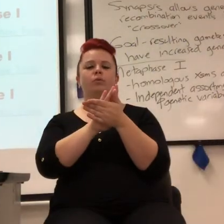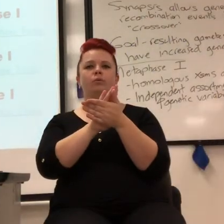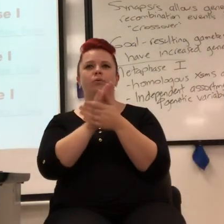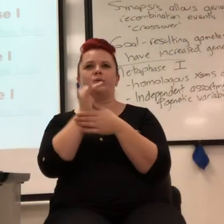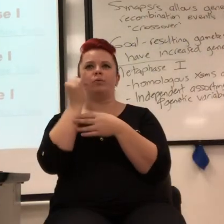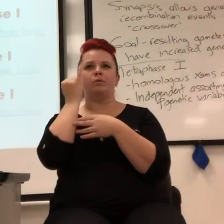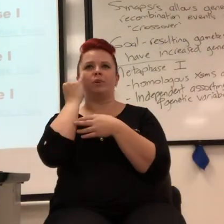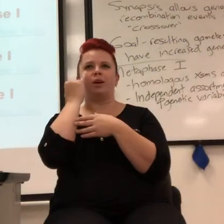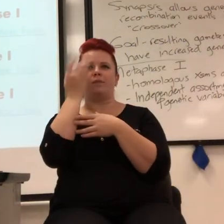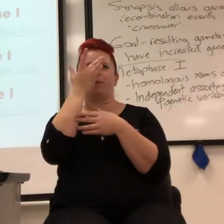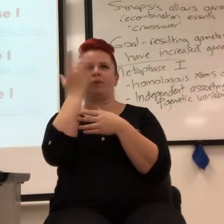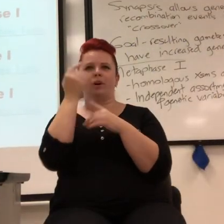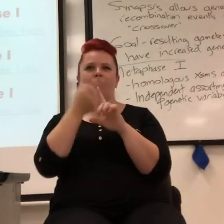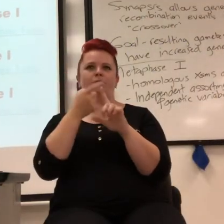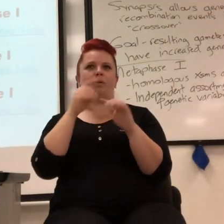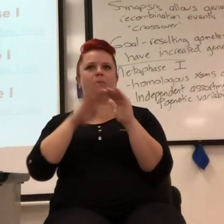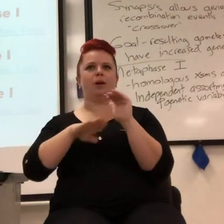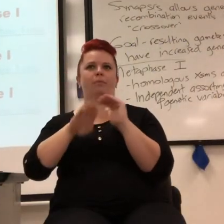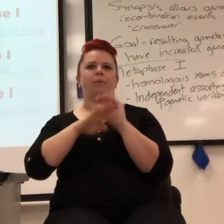you forgot that for basic bio.